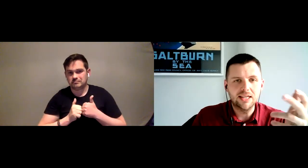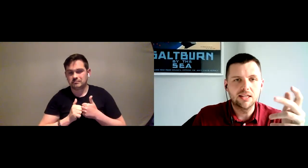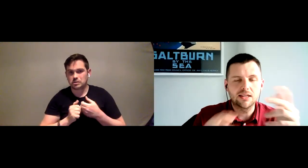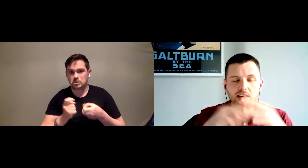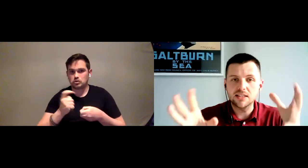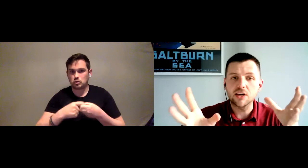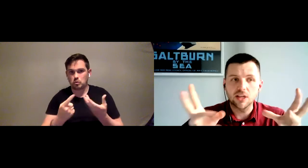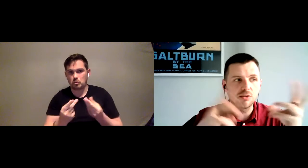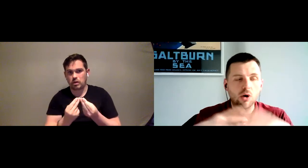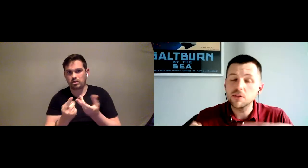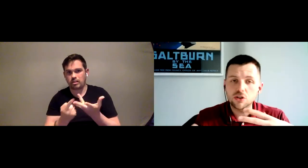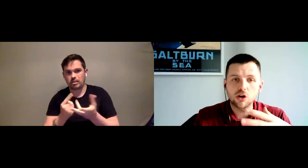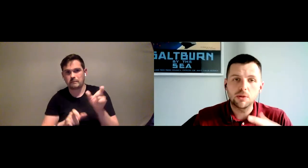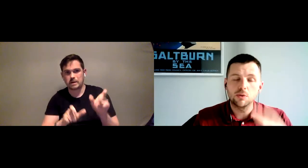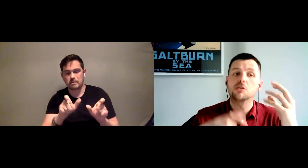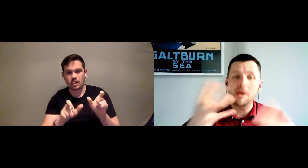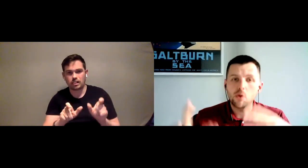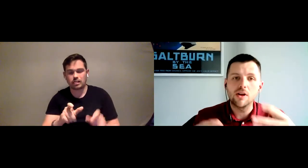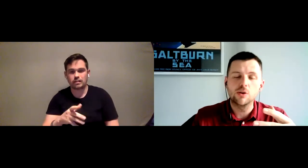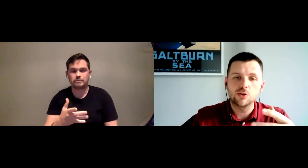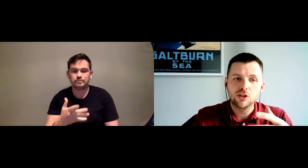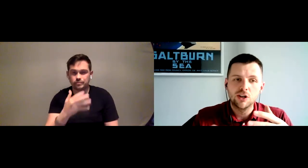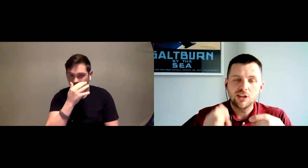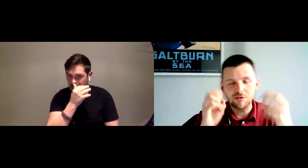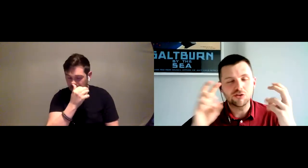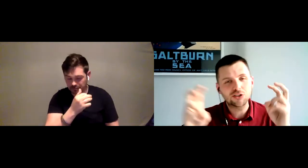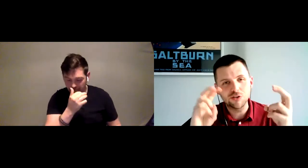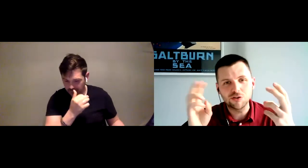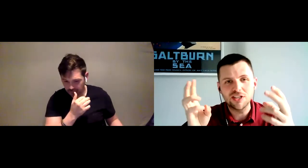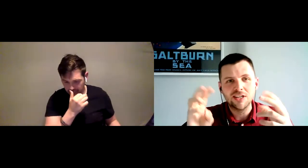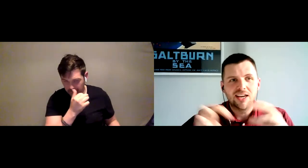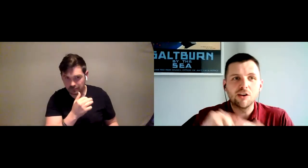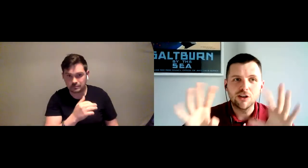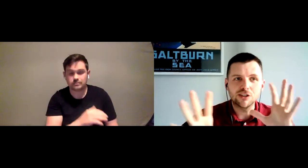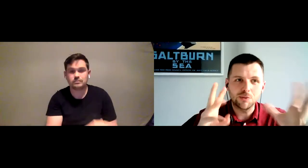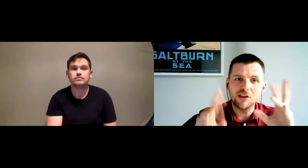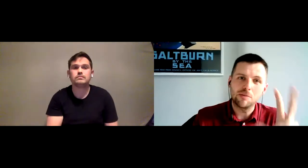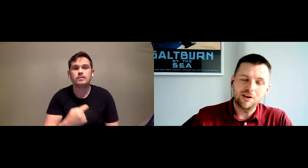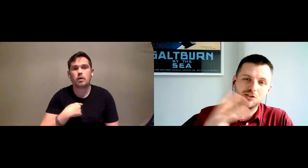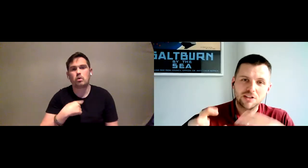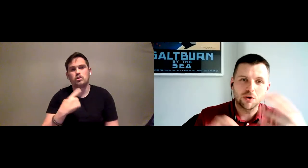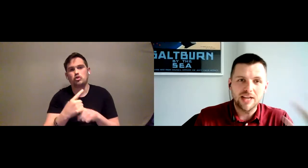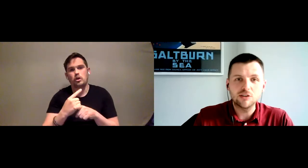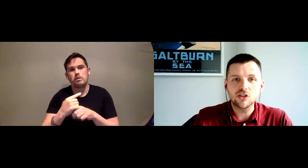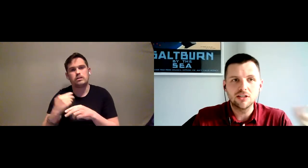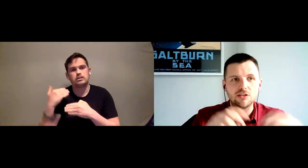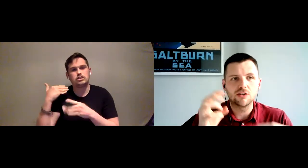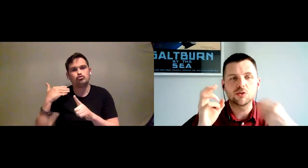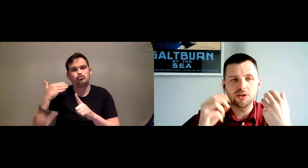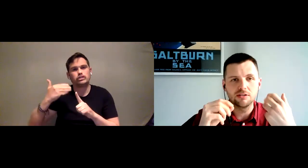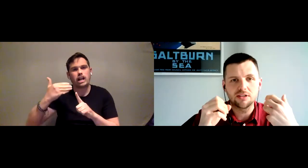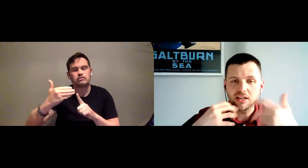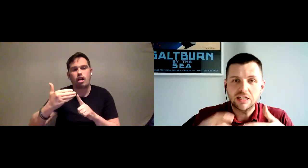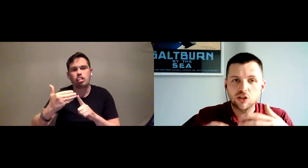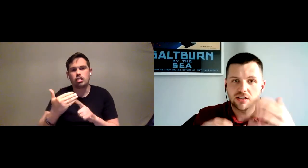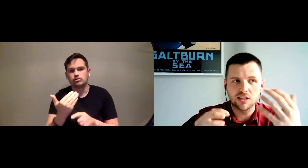by kind of contextualizing what I'm going to talk about, which is a bit more in those kind of traditional green areas that we hear about in transport and energy. And I just